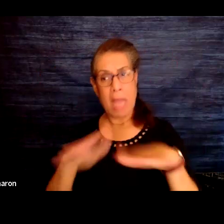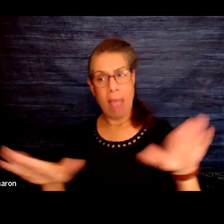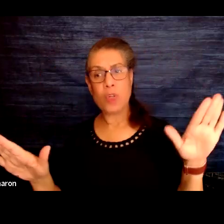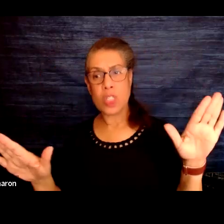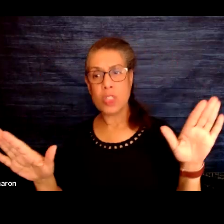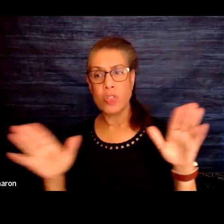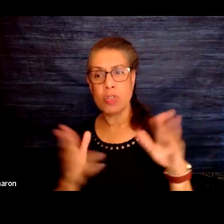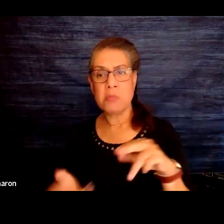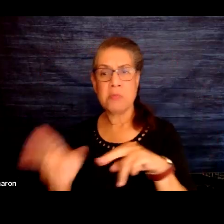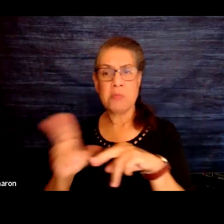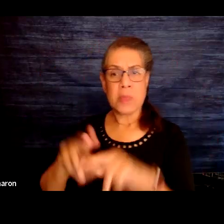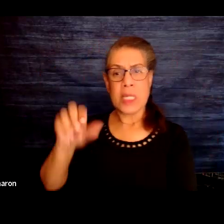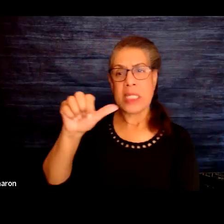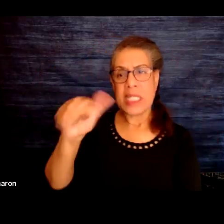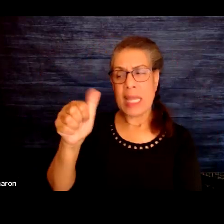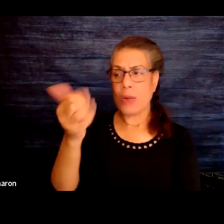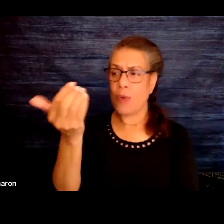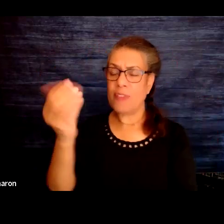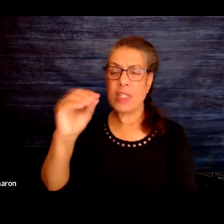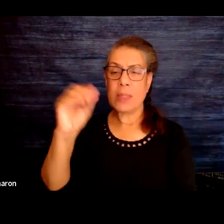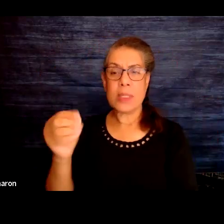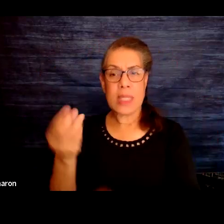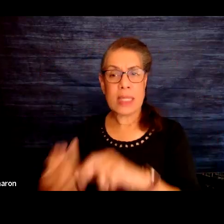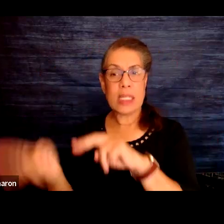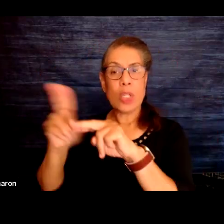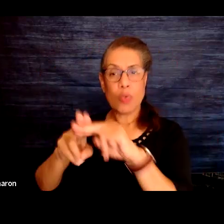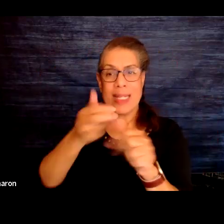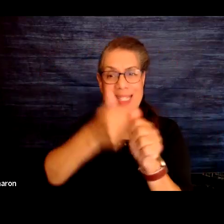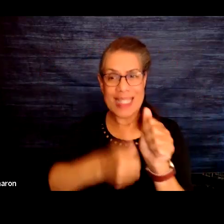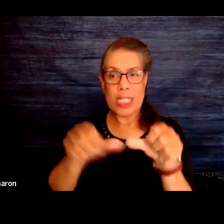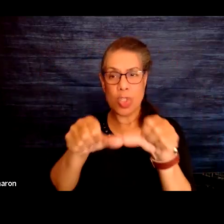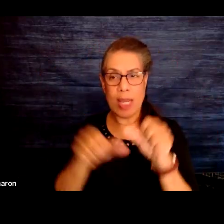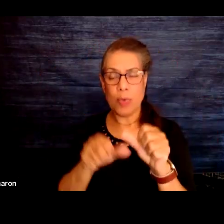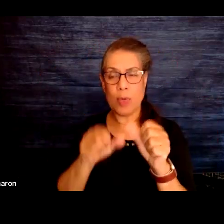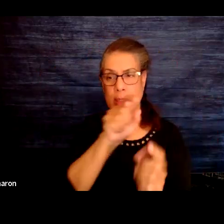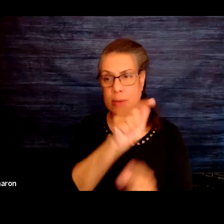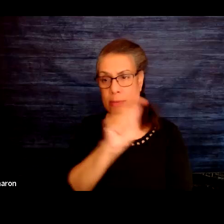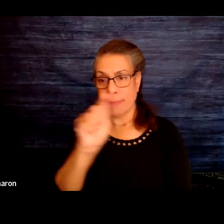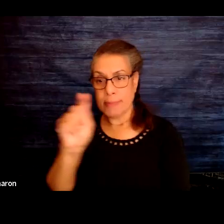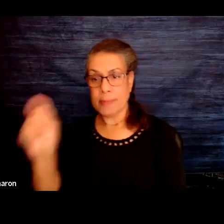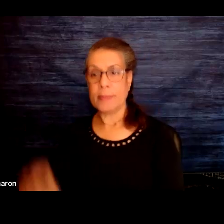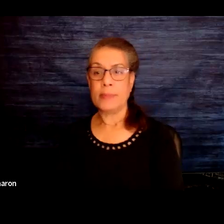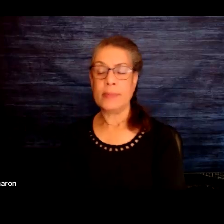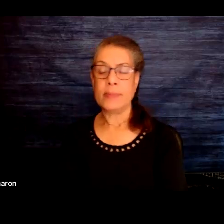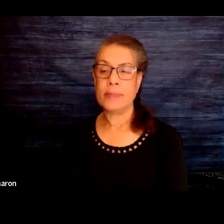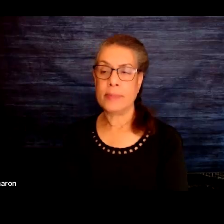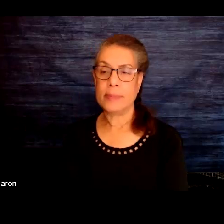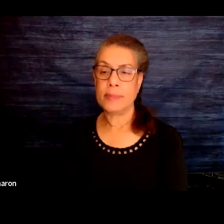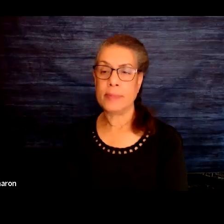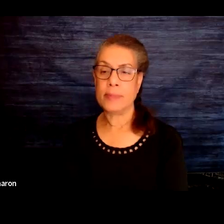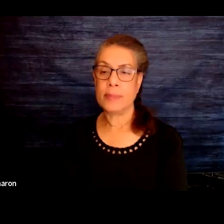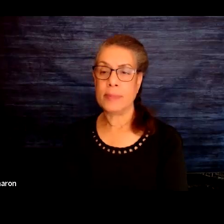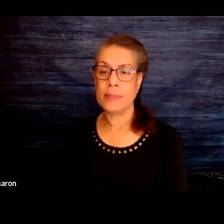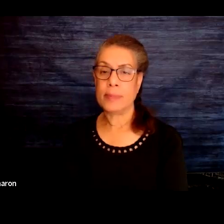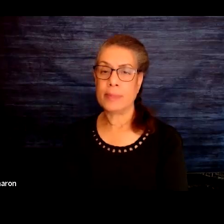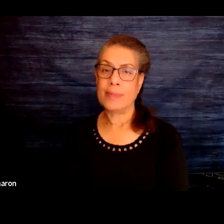about a 10 to 15% bump in each of those areas in those 4 years. That is